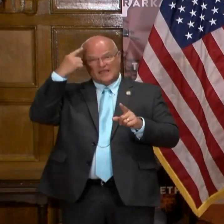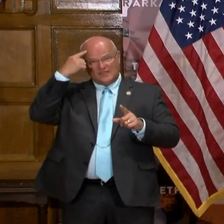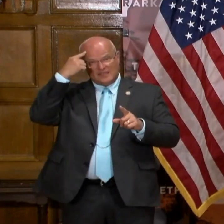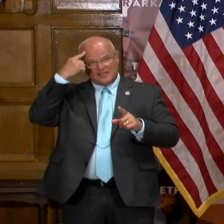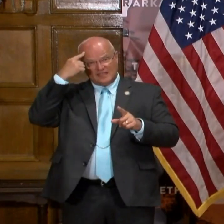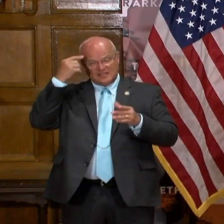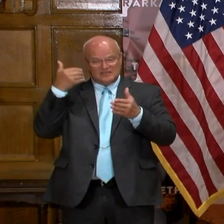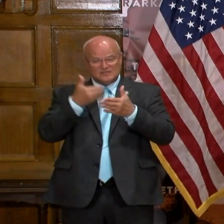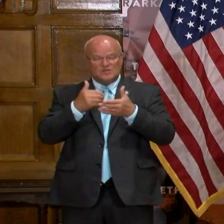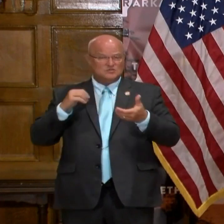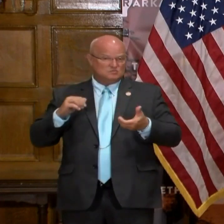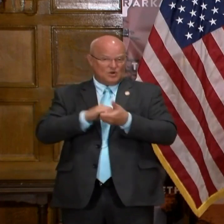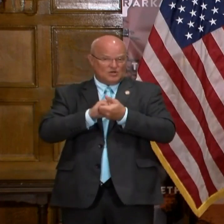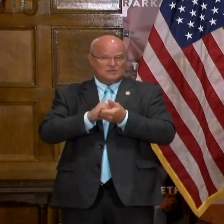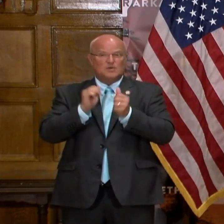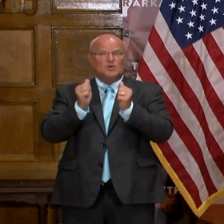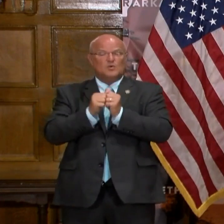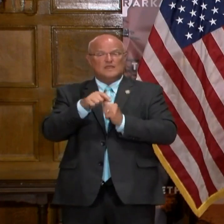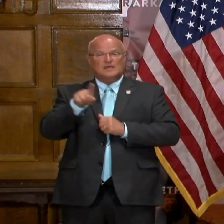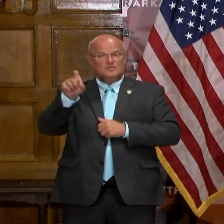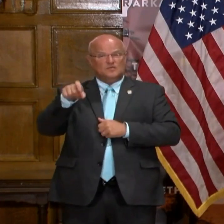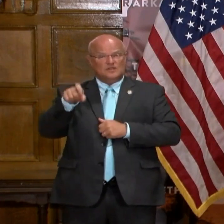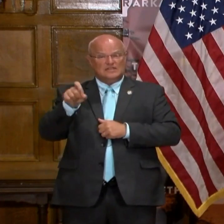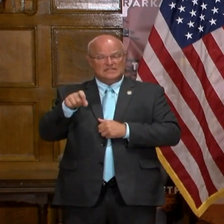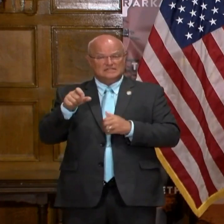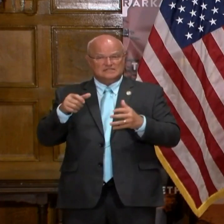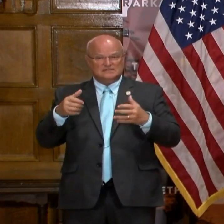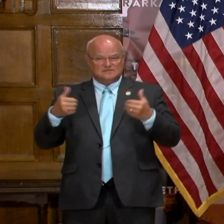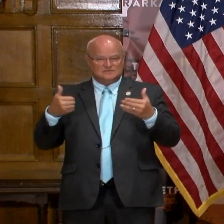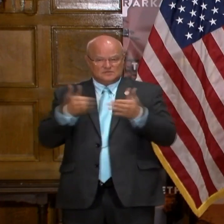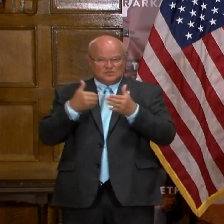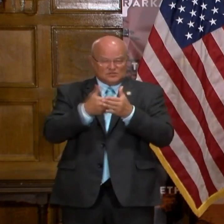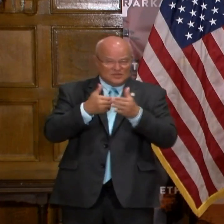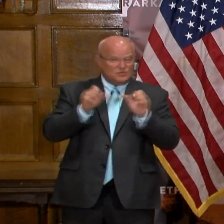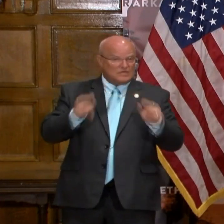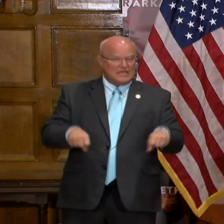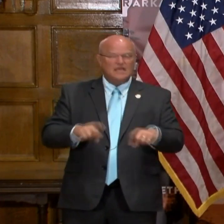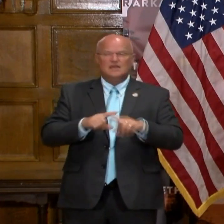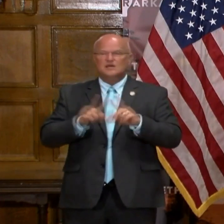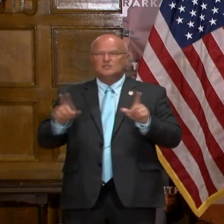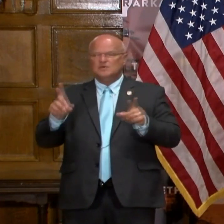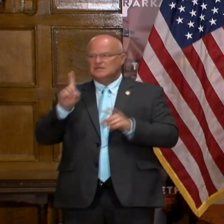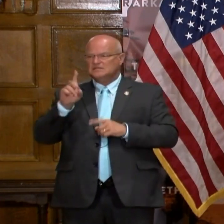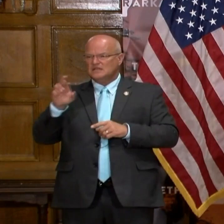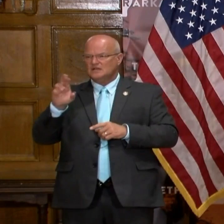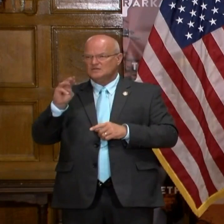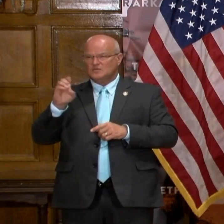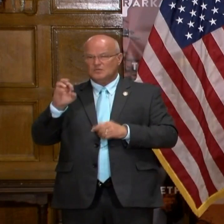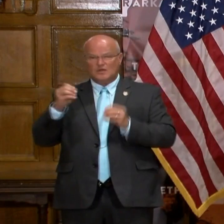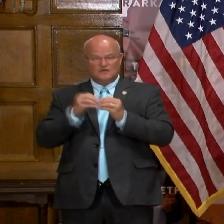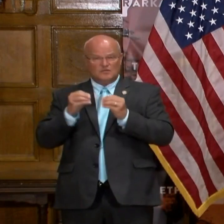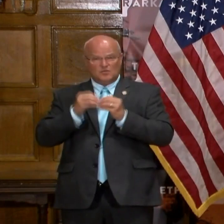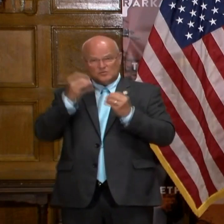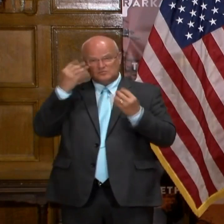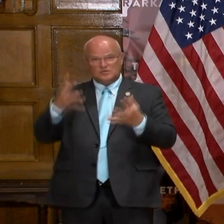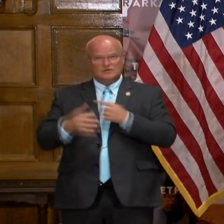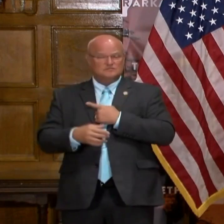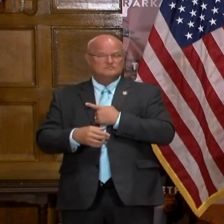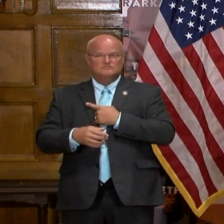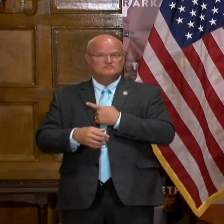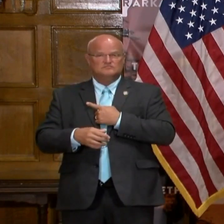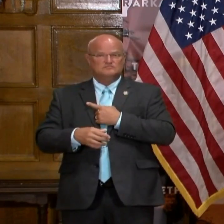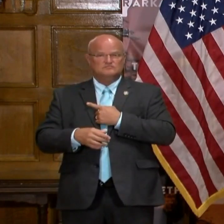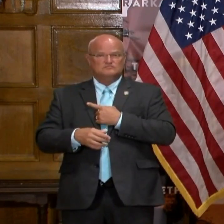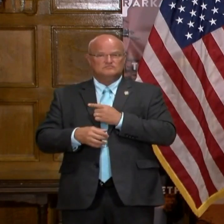a very close partnership with them. If we need to tighten that up, we can, but Dr. Romero, do you have anything else on that? I think as you